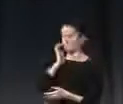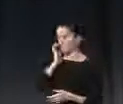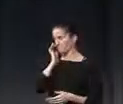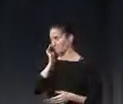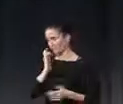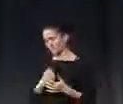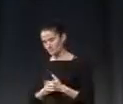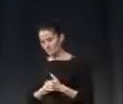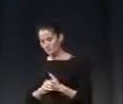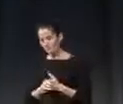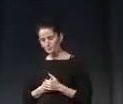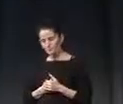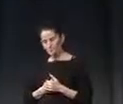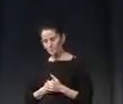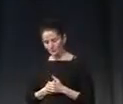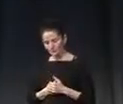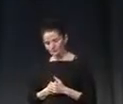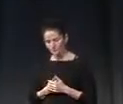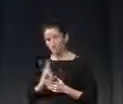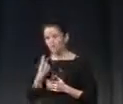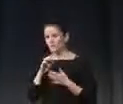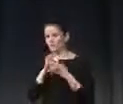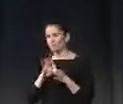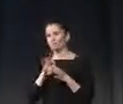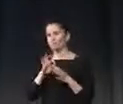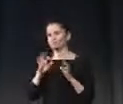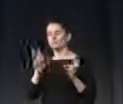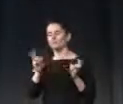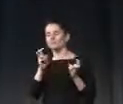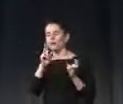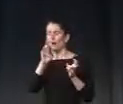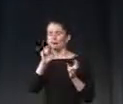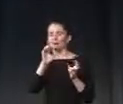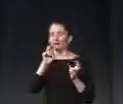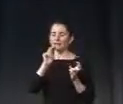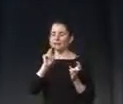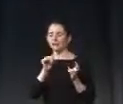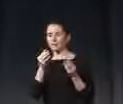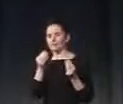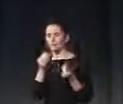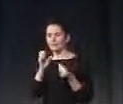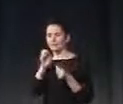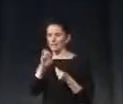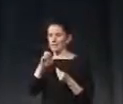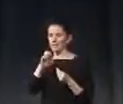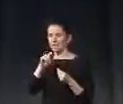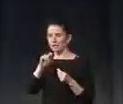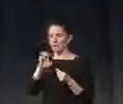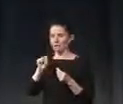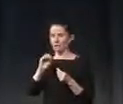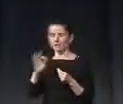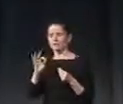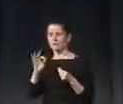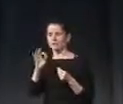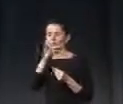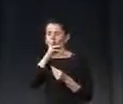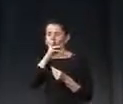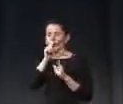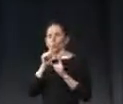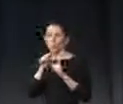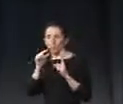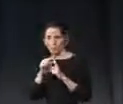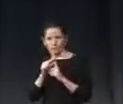uncanny material semiotics of the spoken word. I'll just read you one verse. The viewless air that every tone in